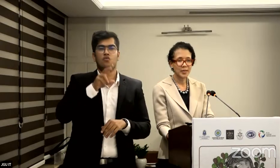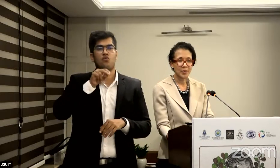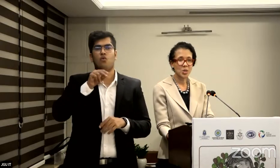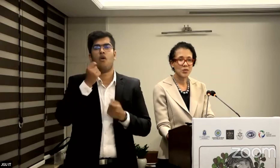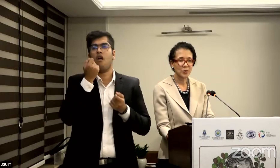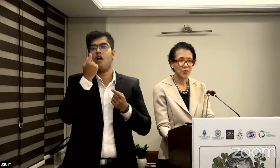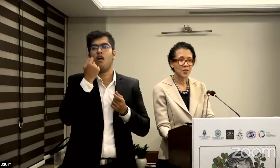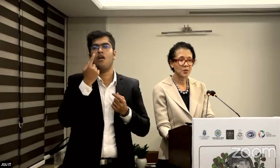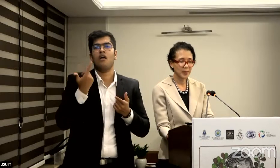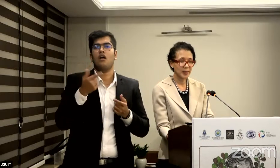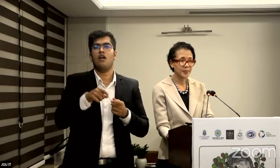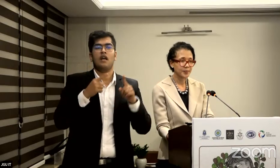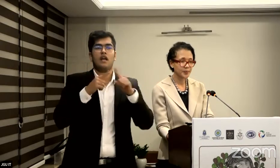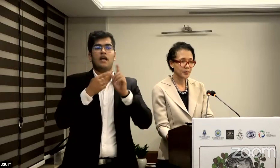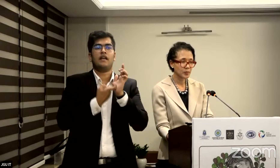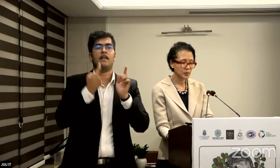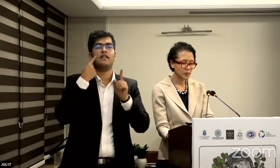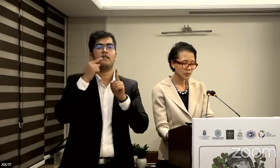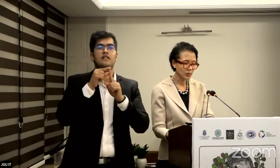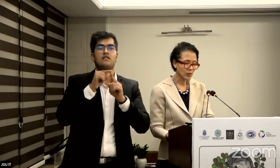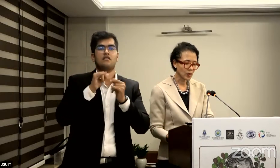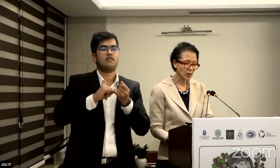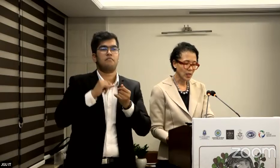for the exception in the TRIPS agreement.